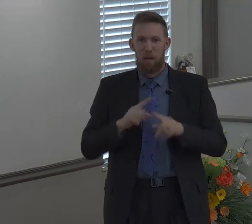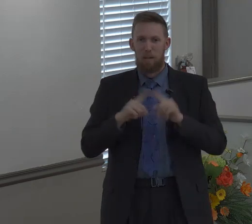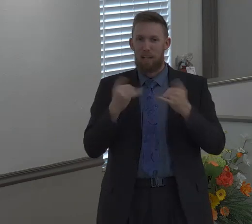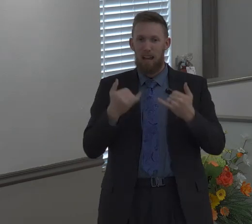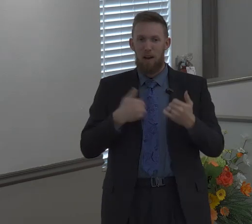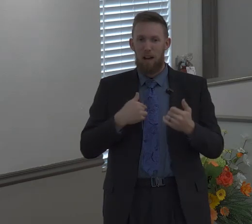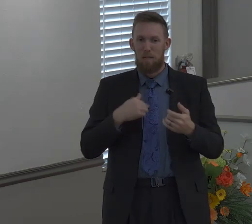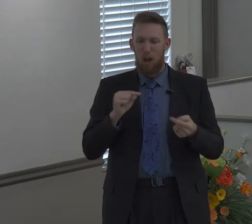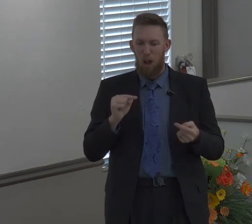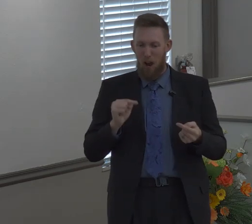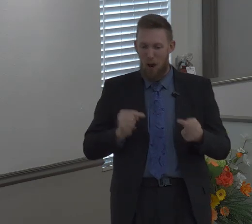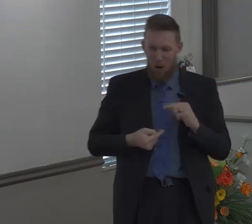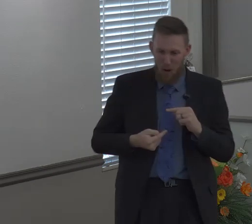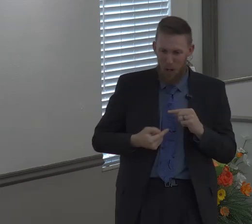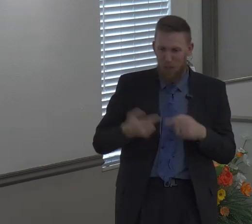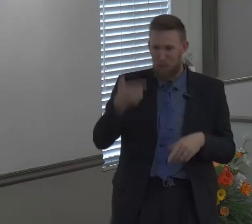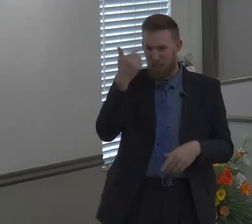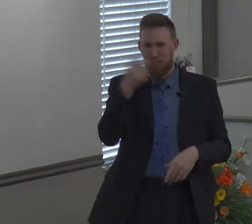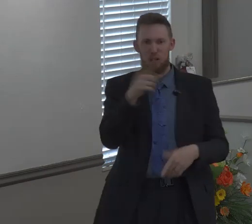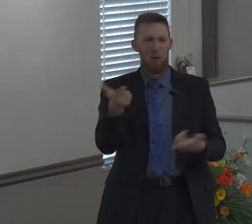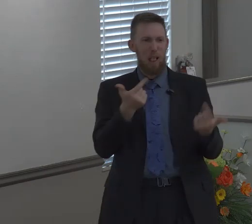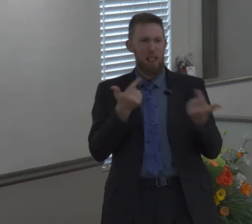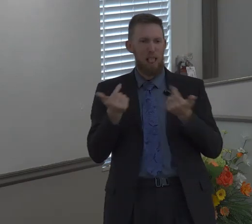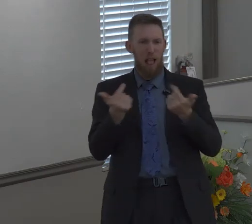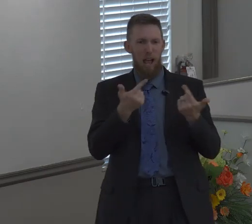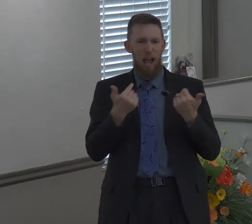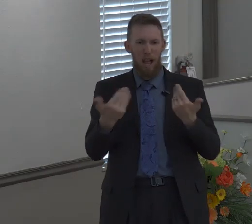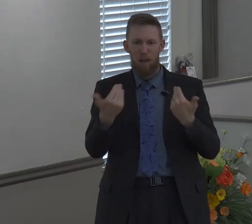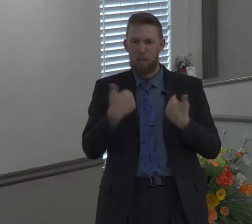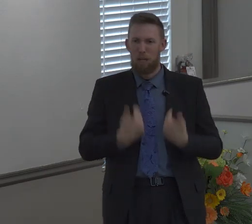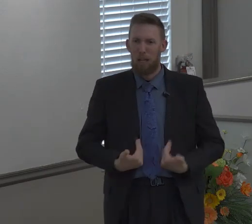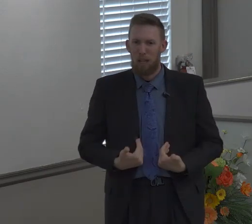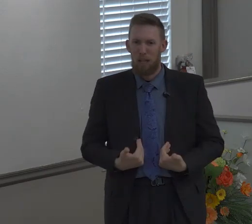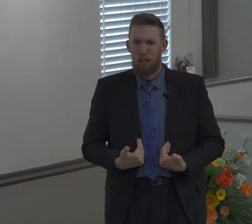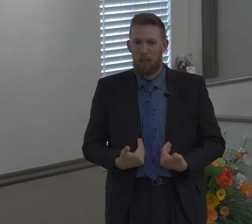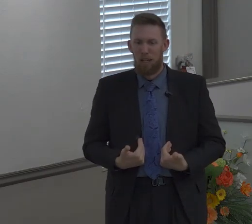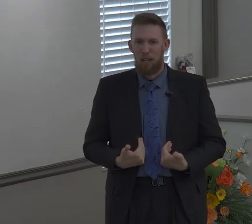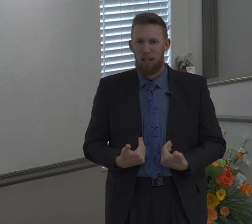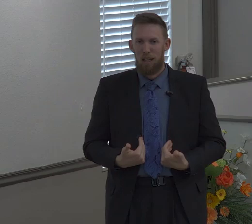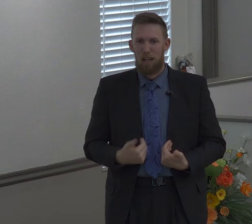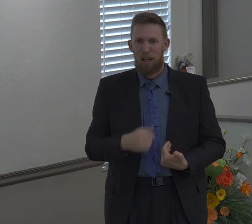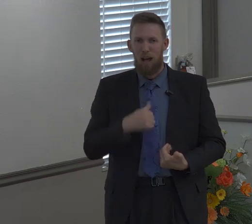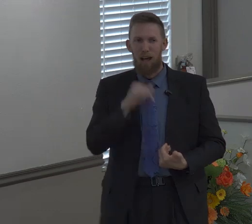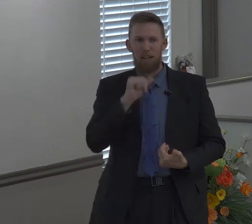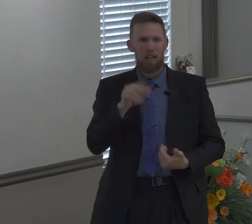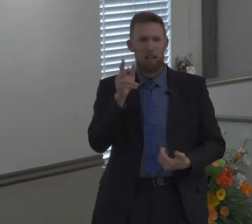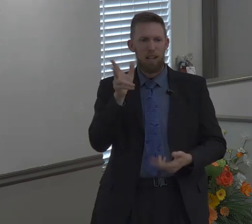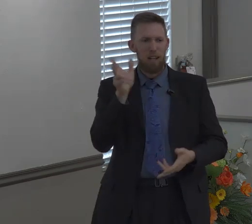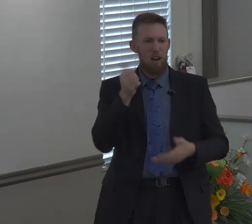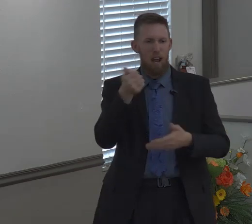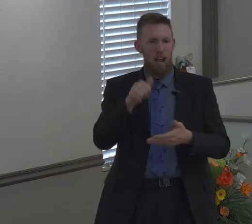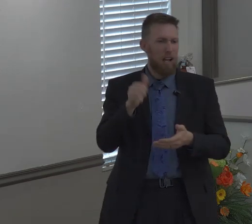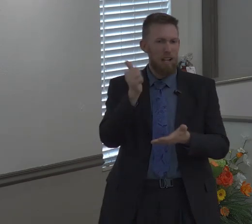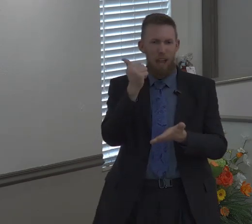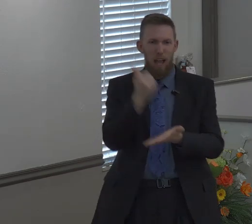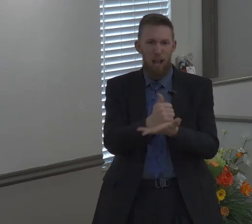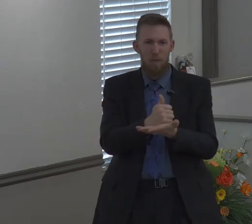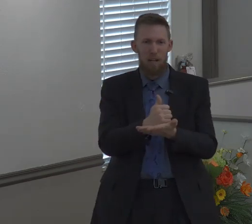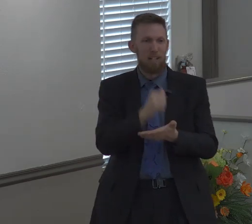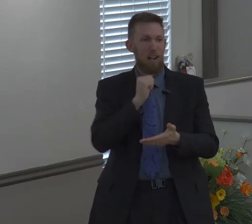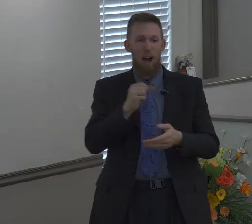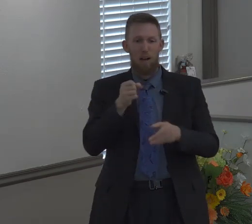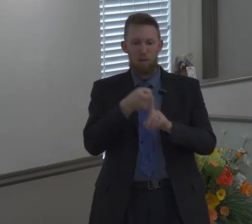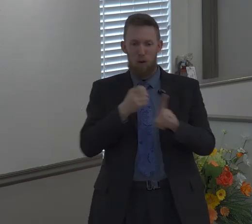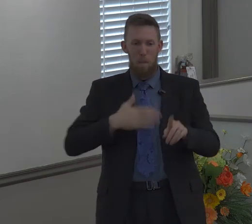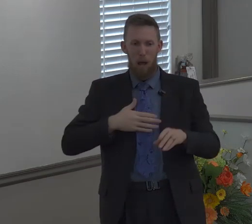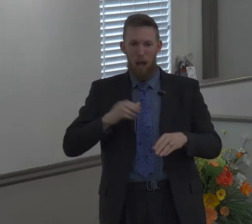And now, honestly, I am hurt because they laughed about that. They really did. They laughed, but I didn't hear one amen. And I didn't